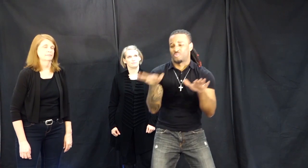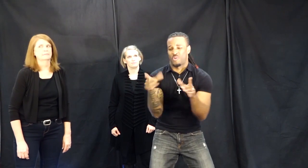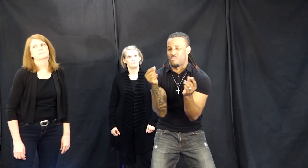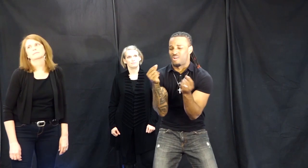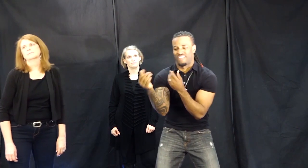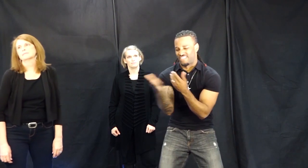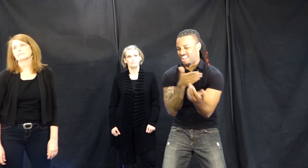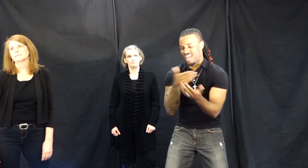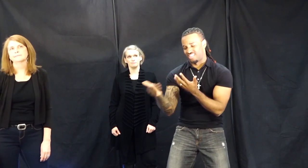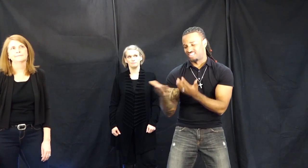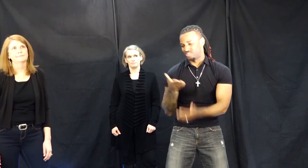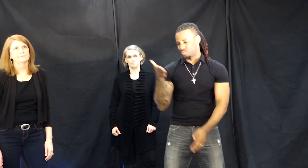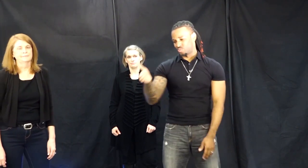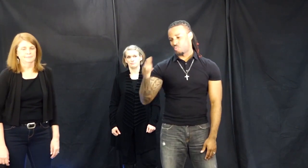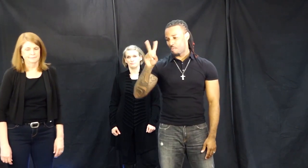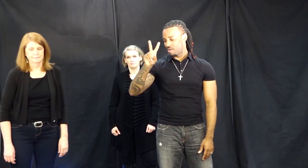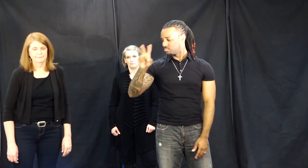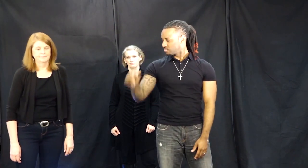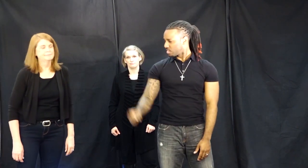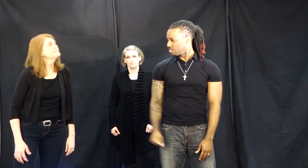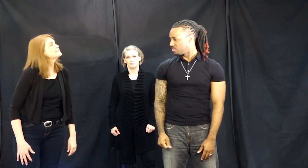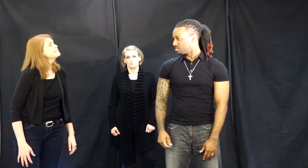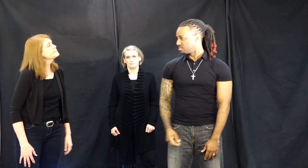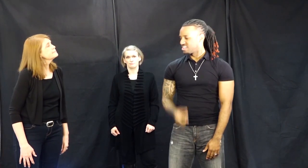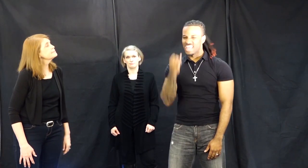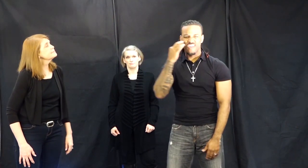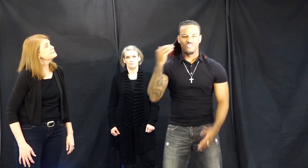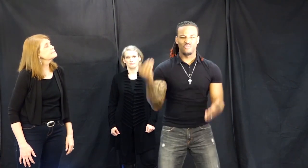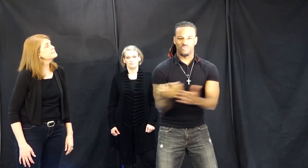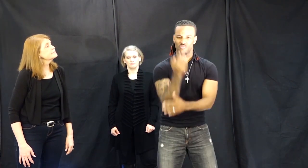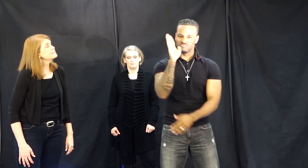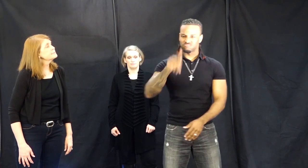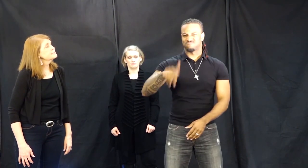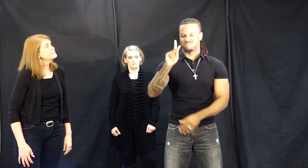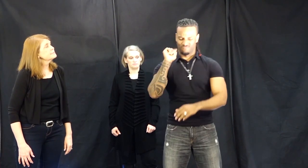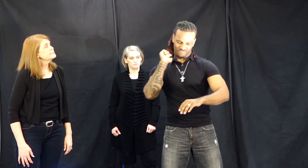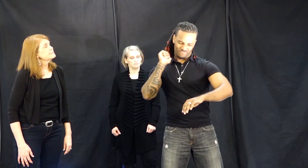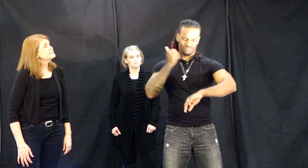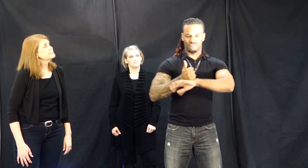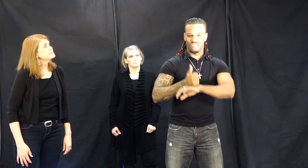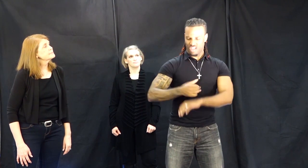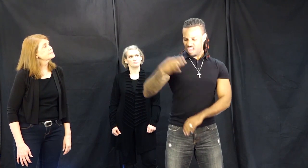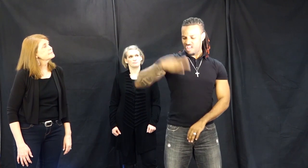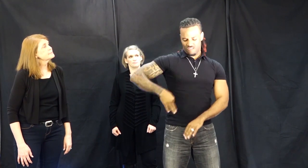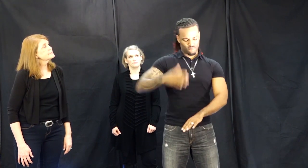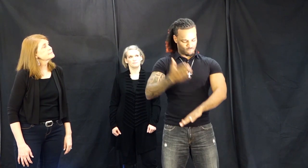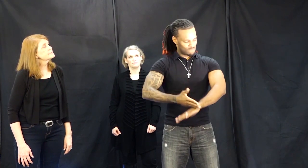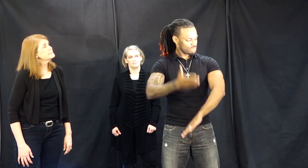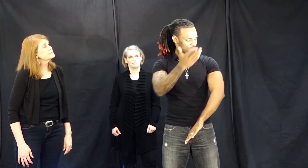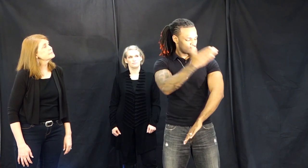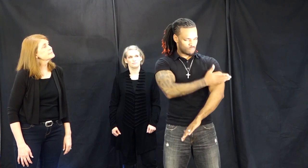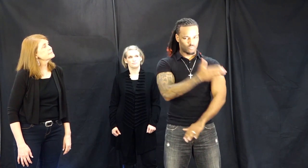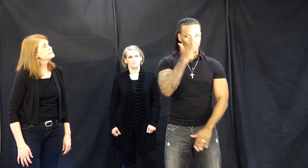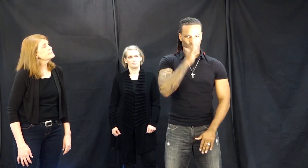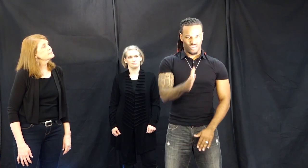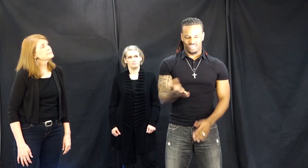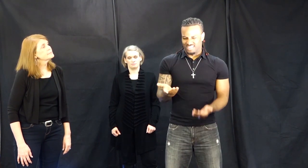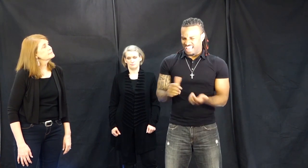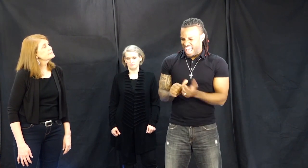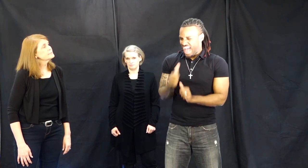doing whatever the hell it is you do in Monticello? If we assume the debts the union gets, a new line of credit, a financial diuretic,